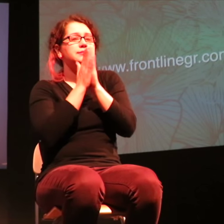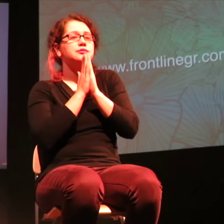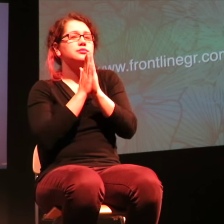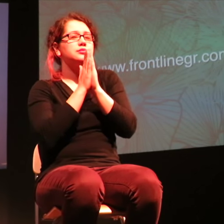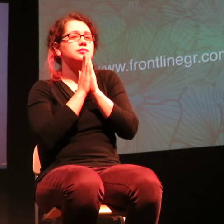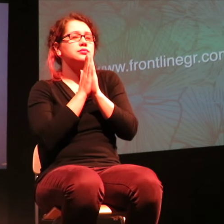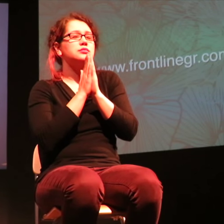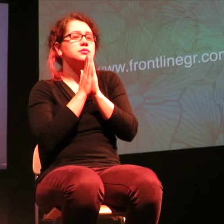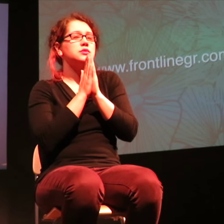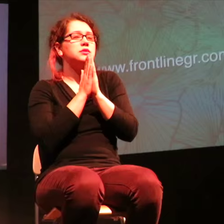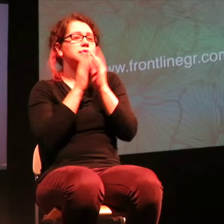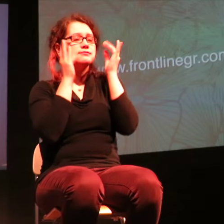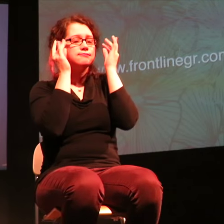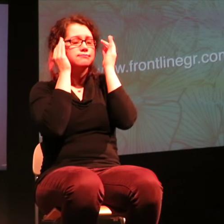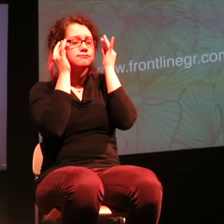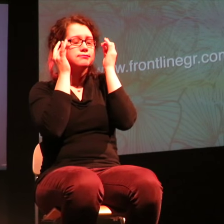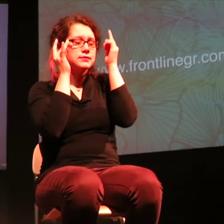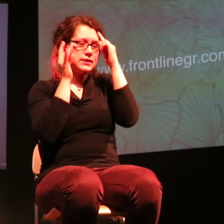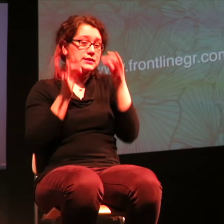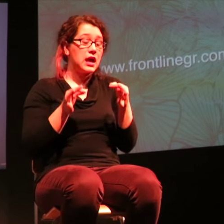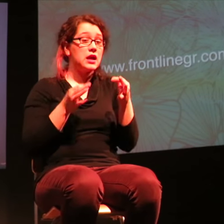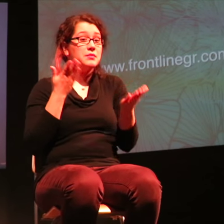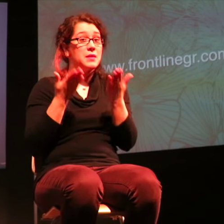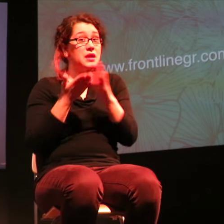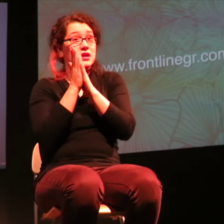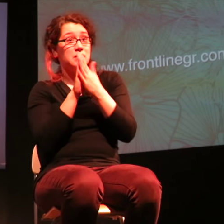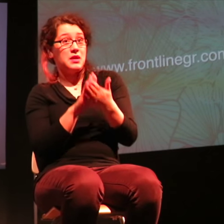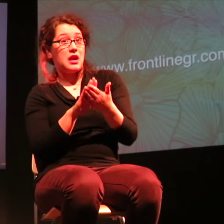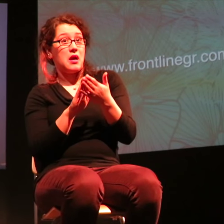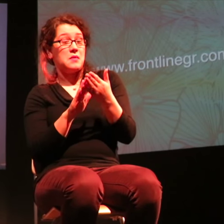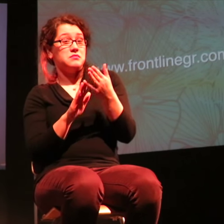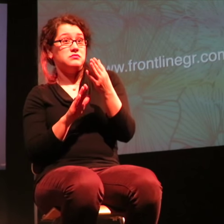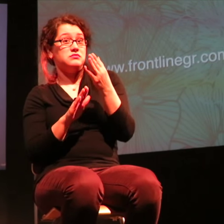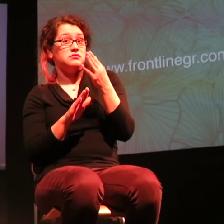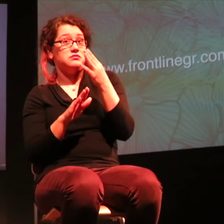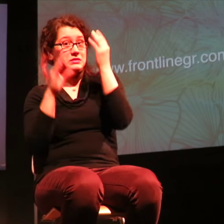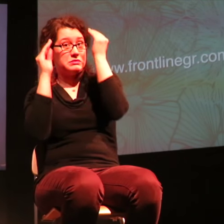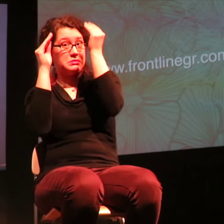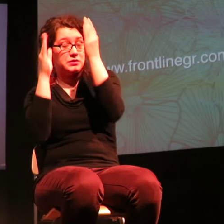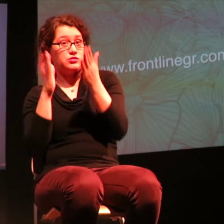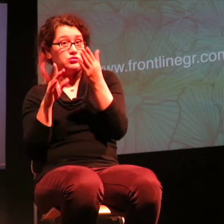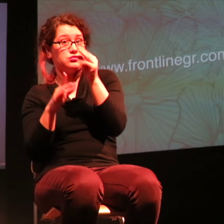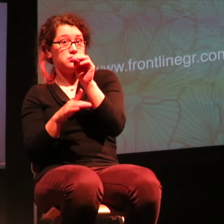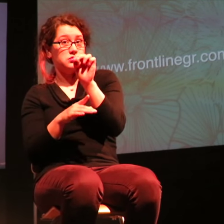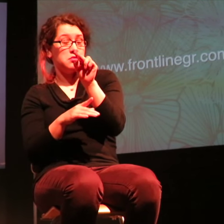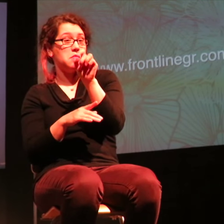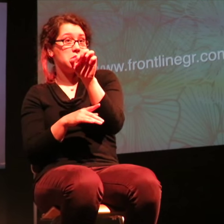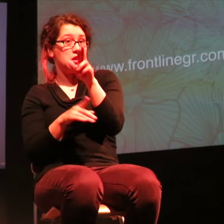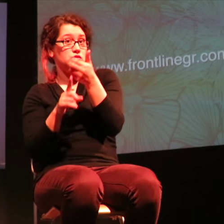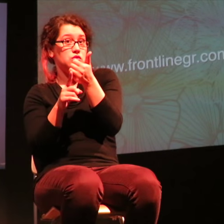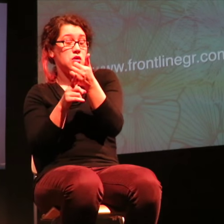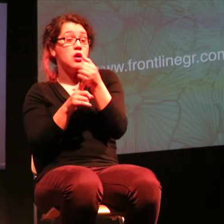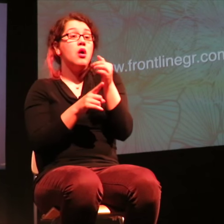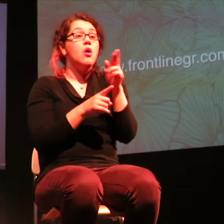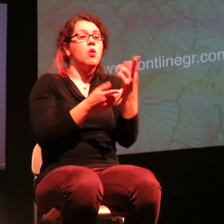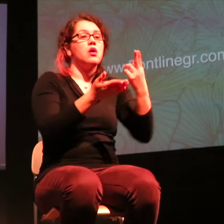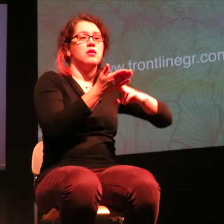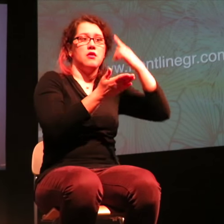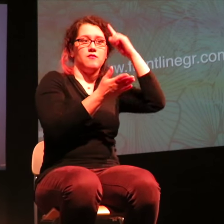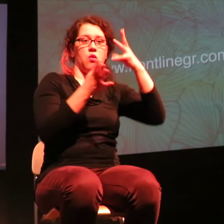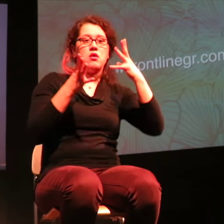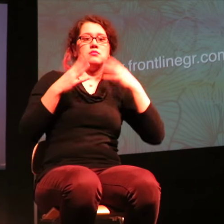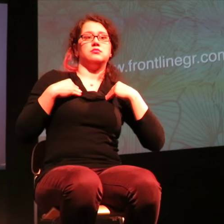going to frontlinegr.com/mentor and either being a mentor or signing up to be mentored? Would